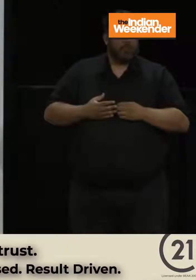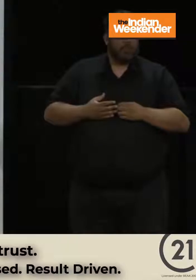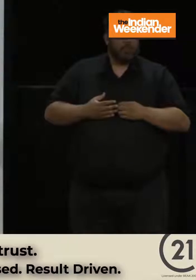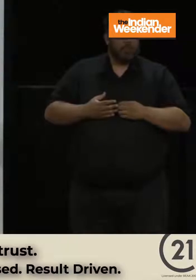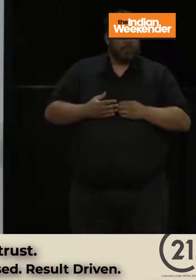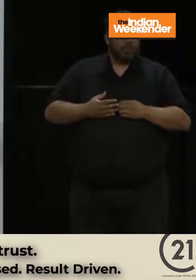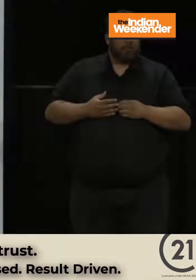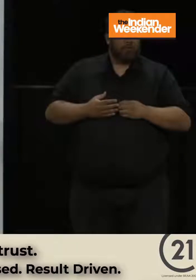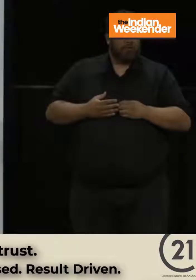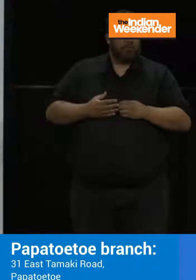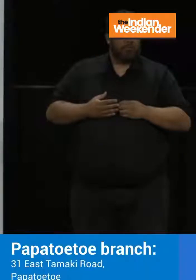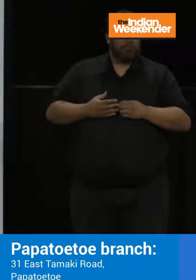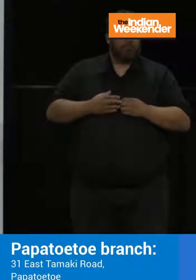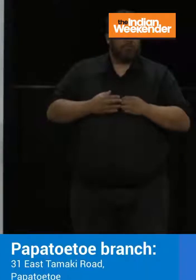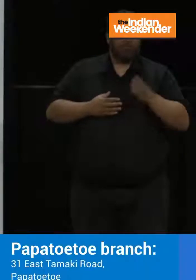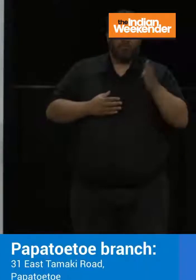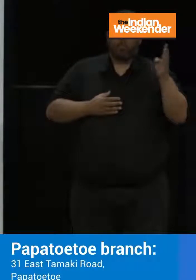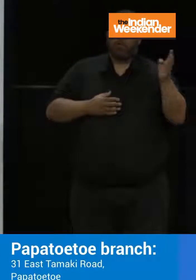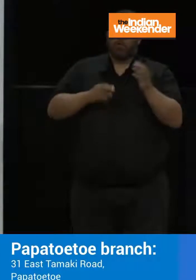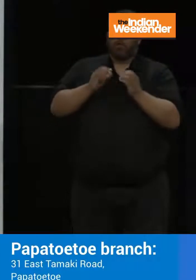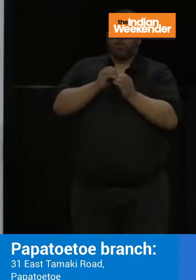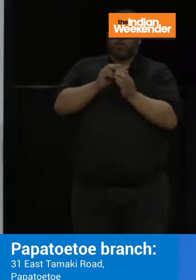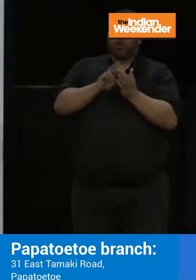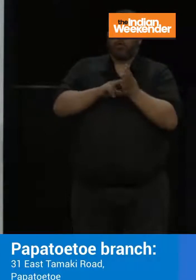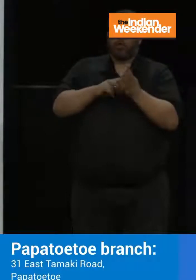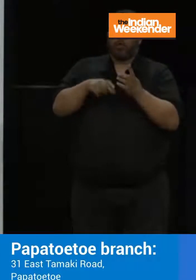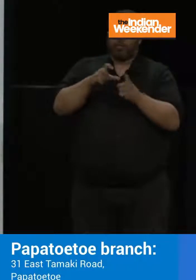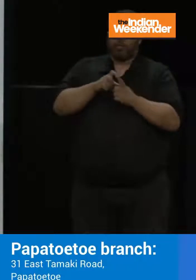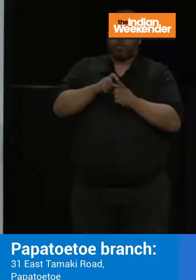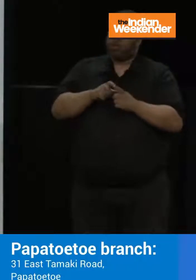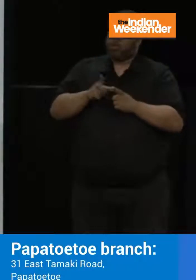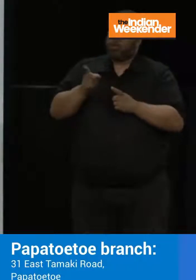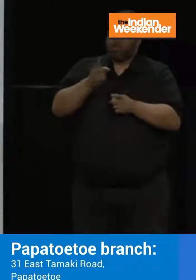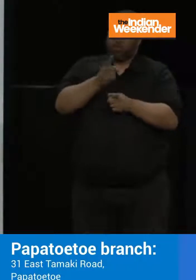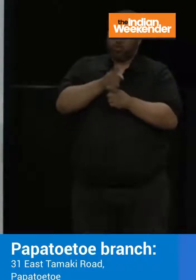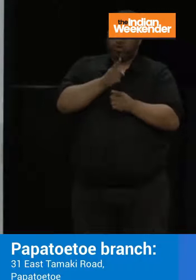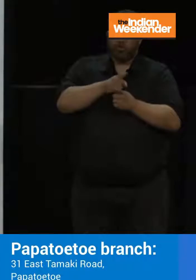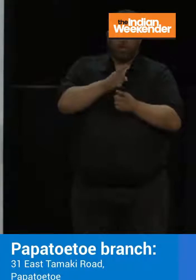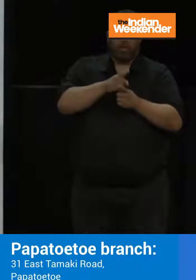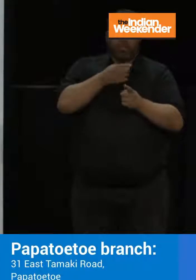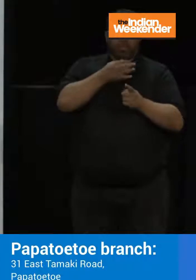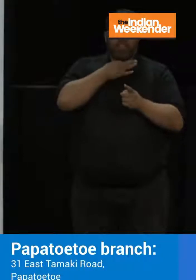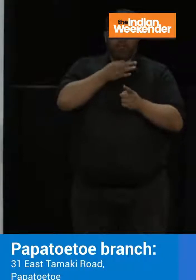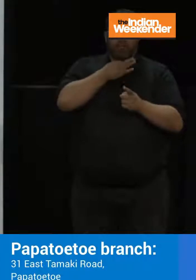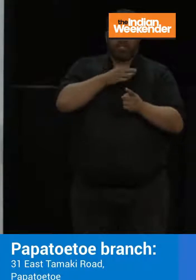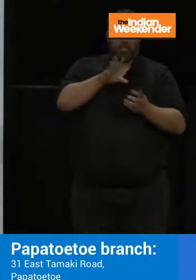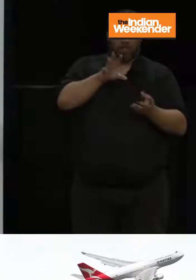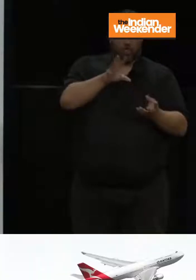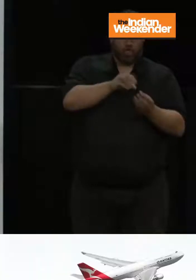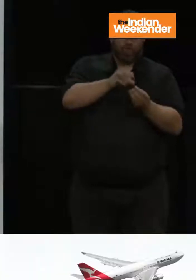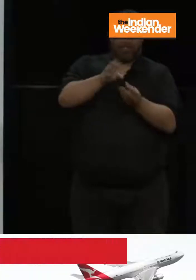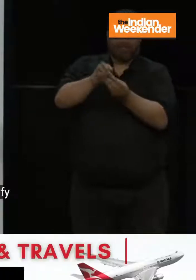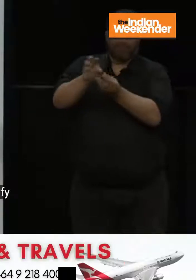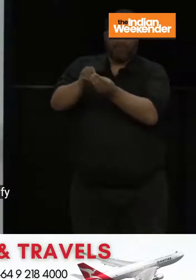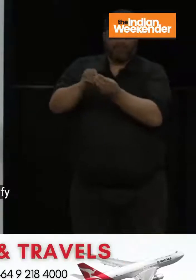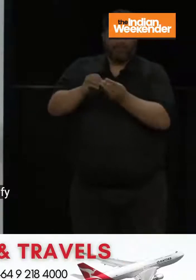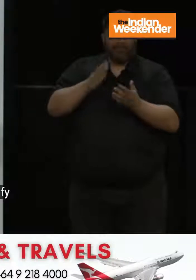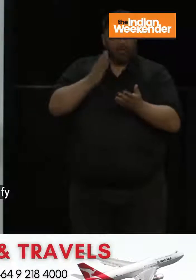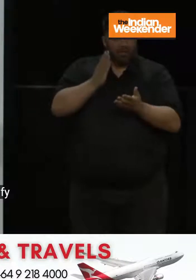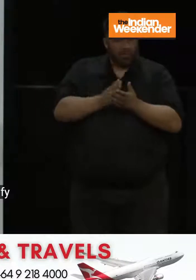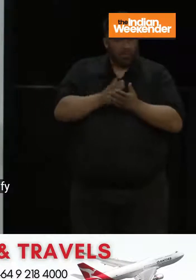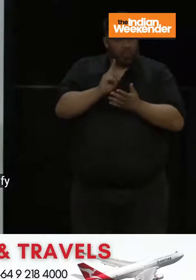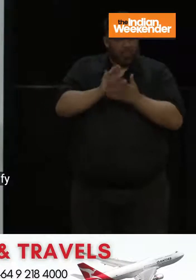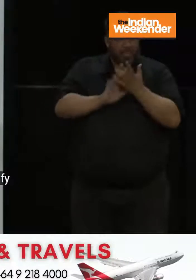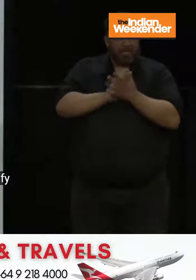Minister, could you quantify what that cumulative risk actually looks like in number terms? Because